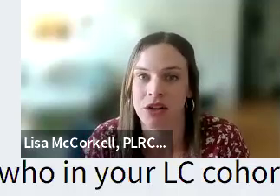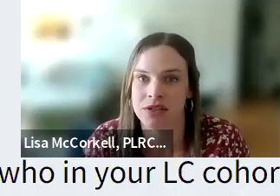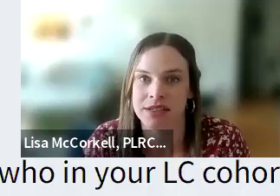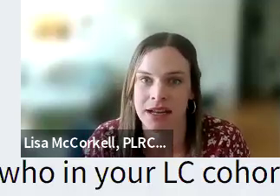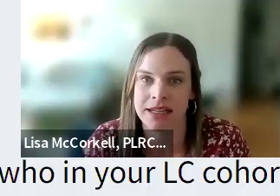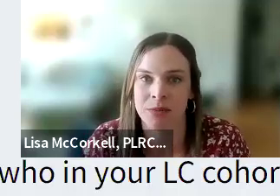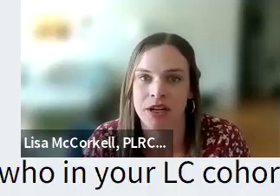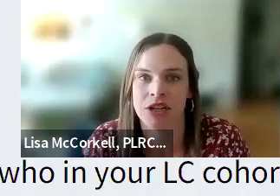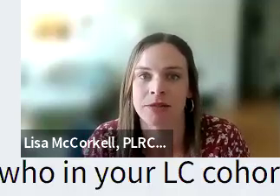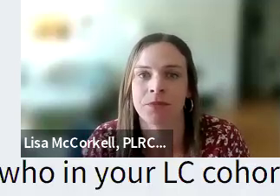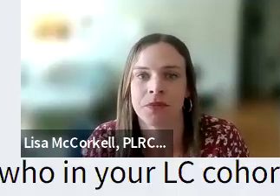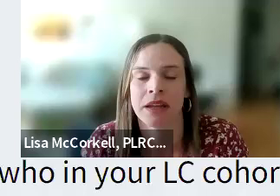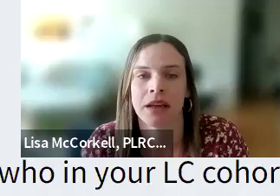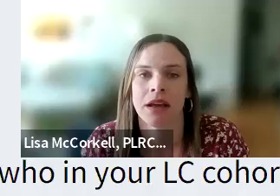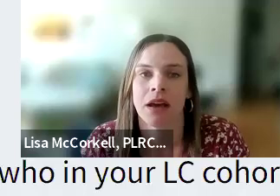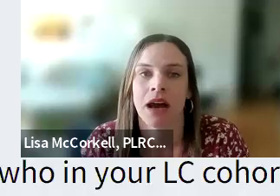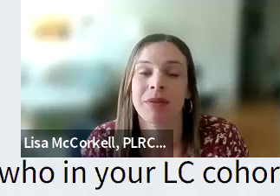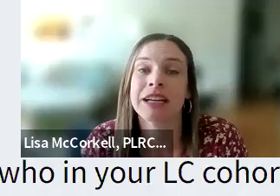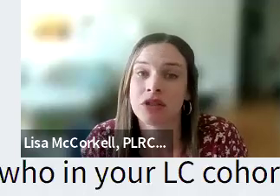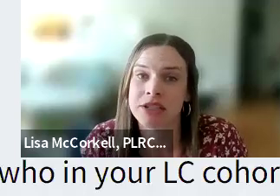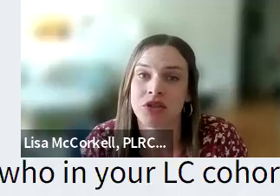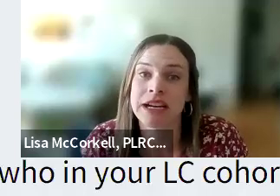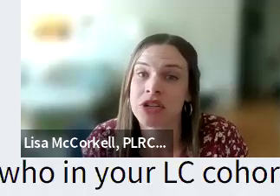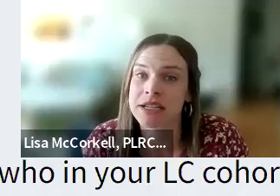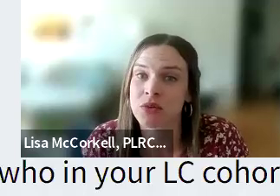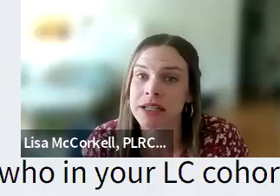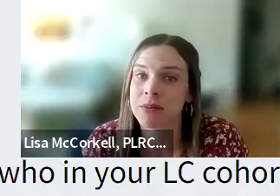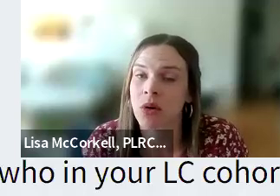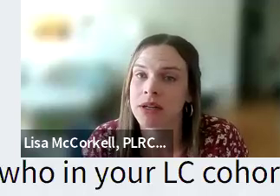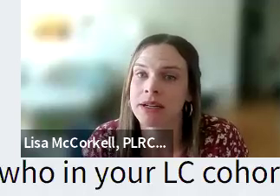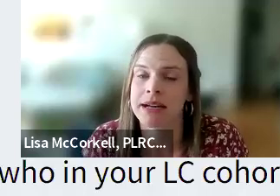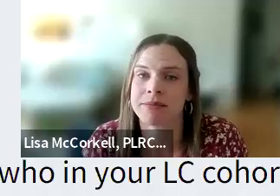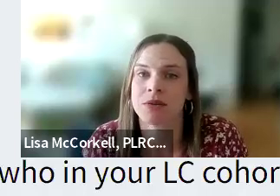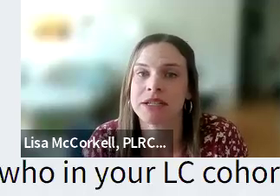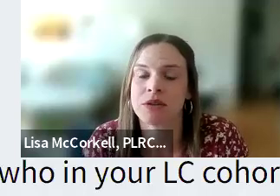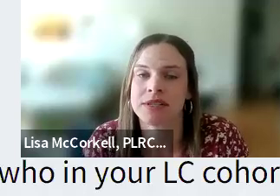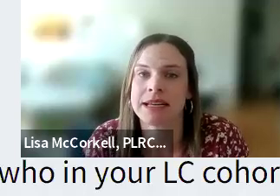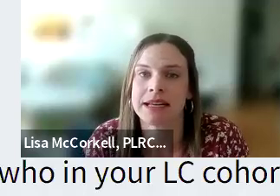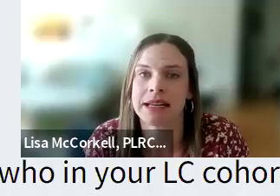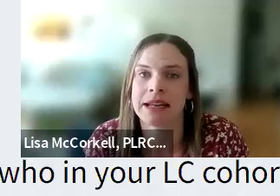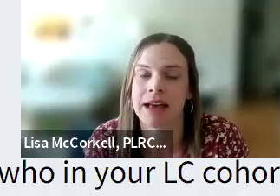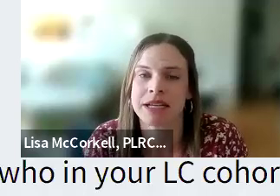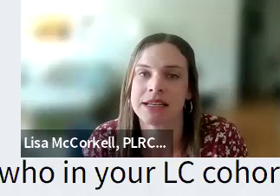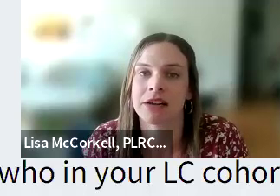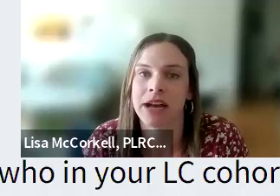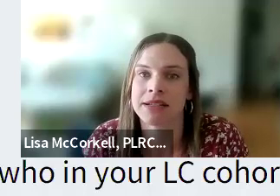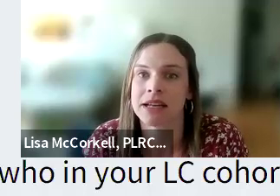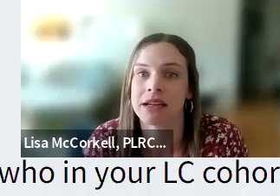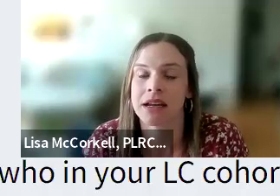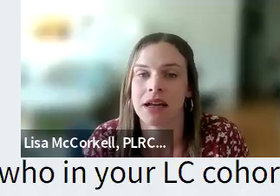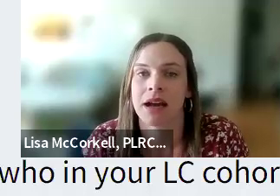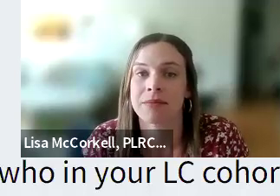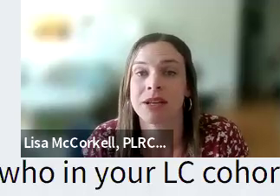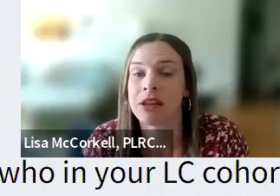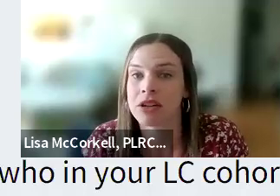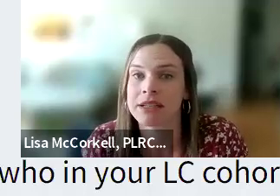adequately diagnose anxiety and depression. Illness duration is really important. So we do see in ME/CFS